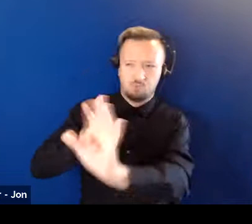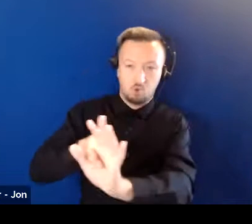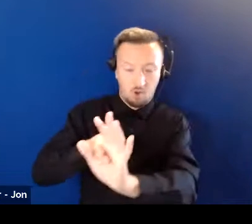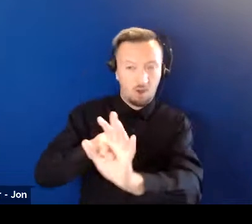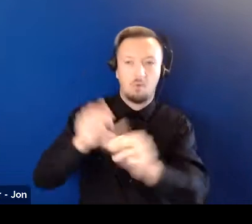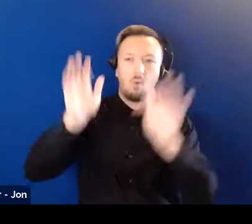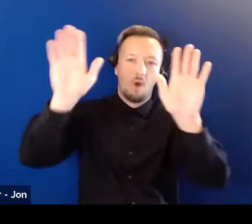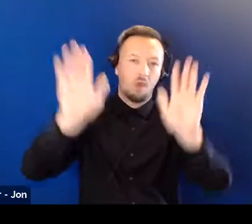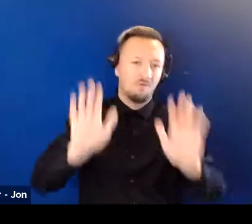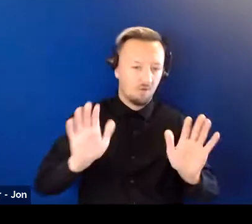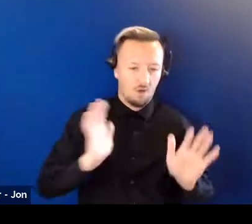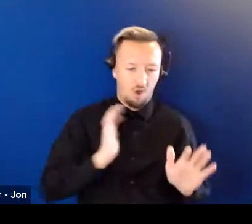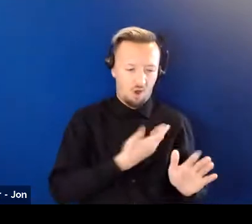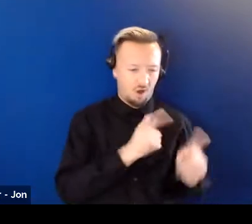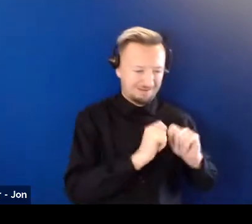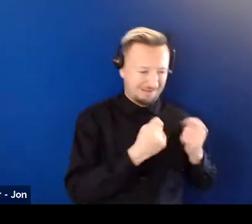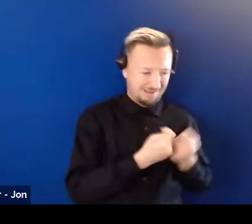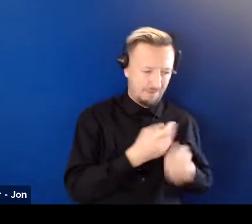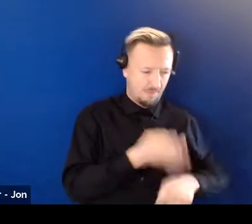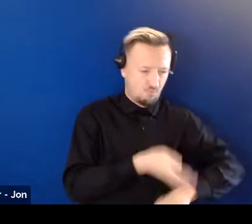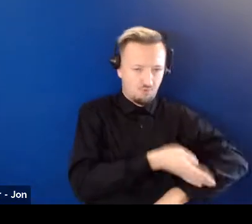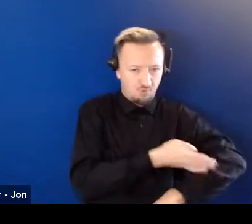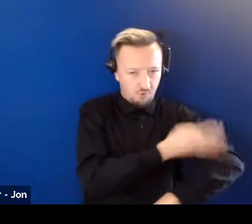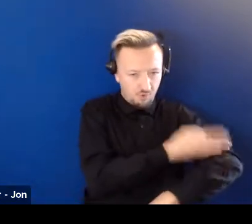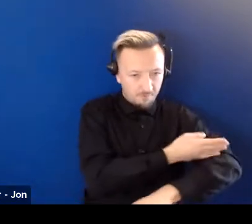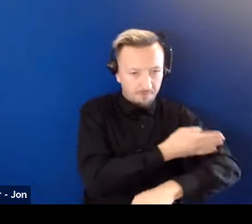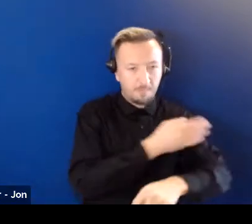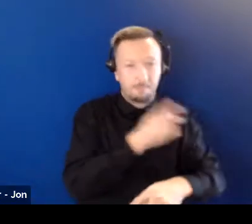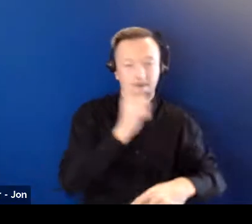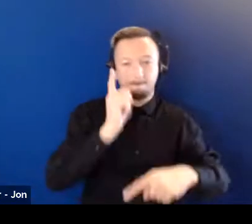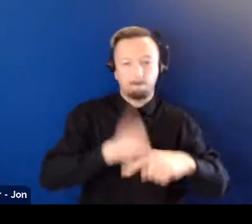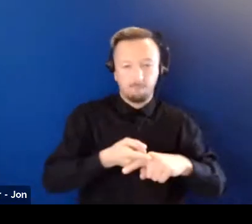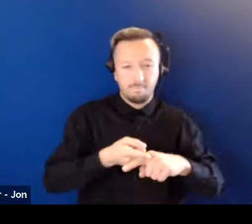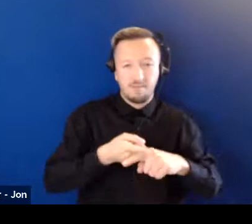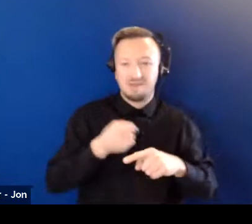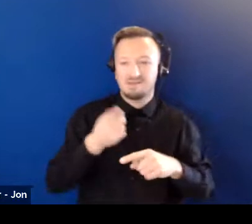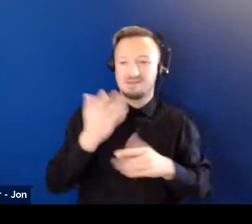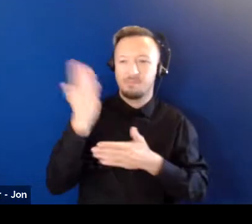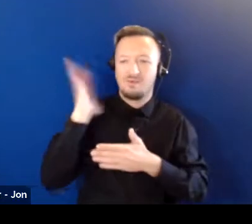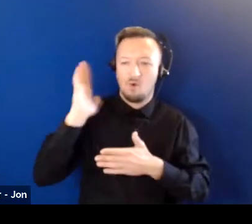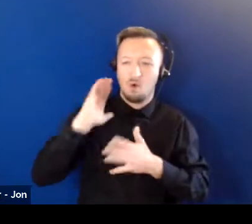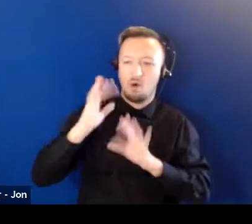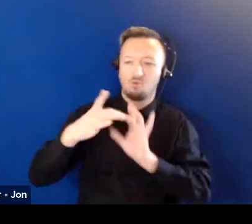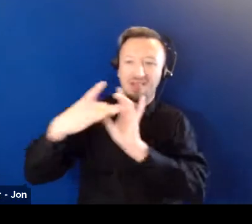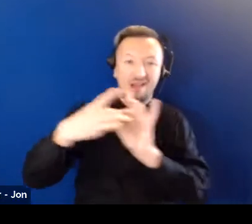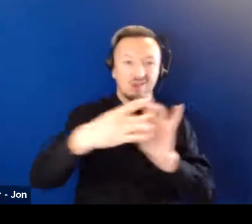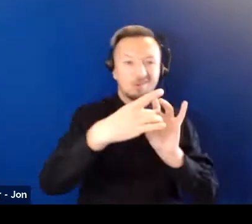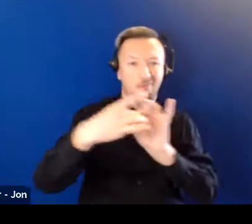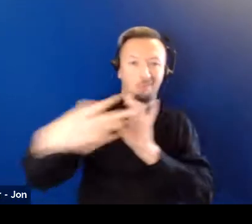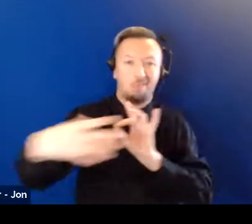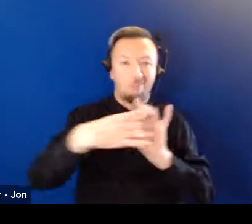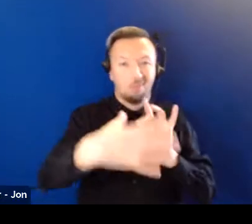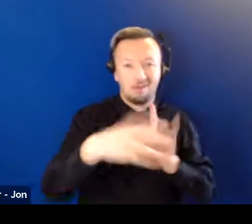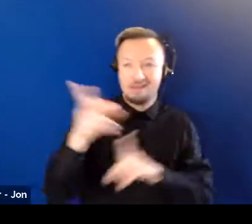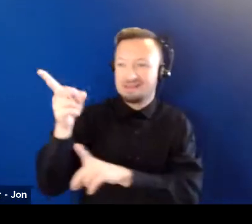internal team to work together. It has been a great exercise in rebuilding some of the fences and some of the relationships that we've had with